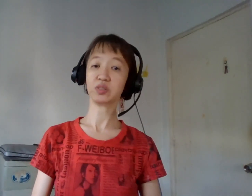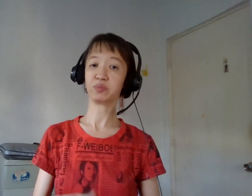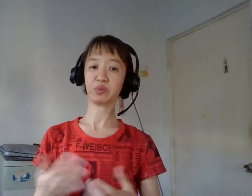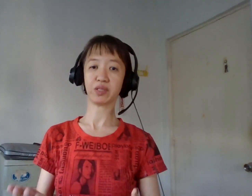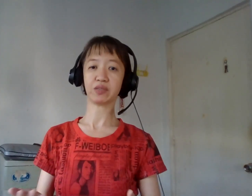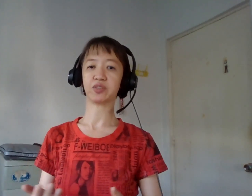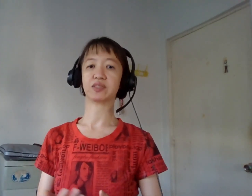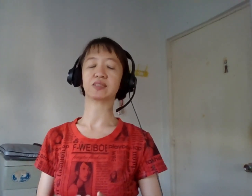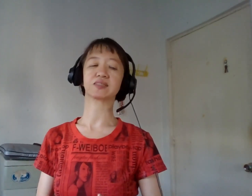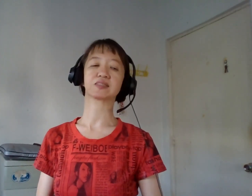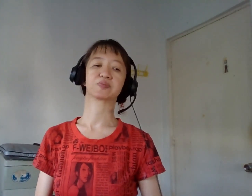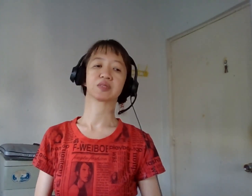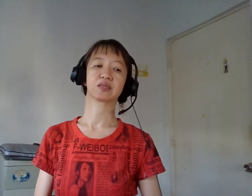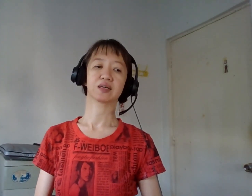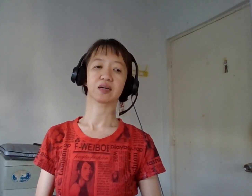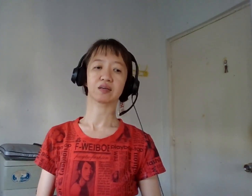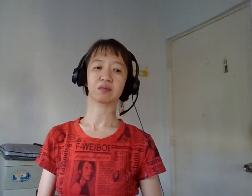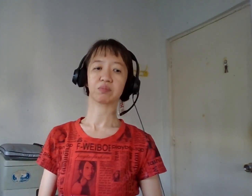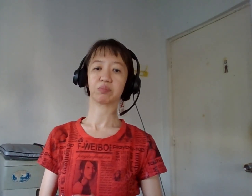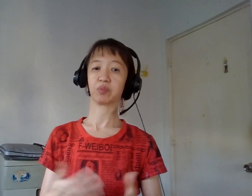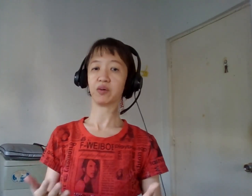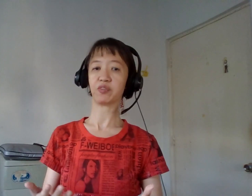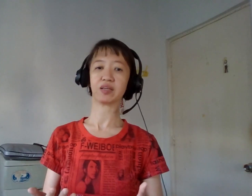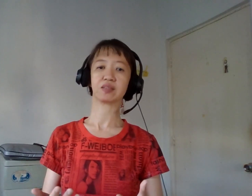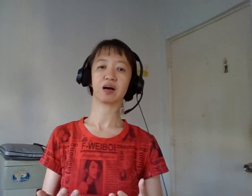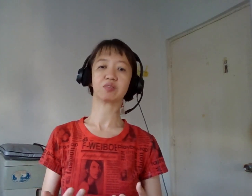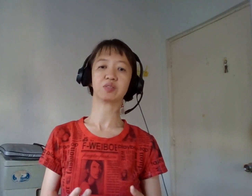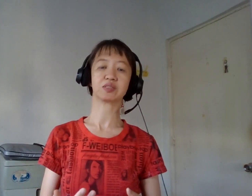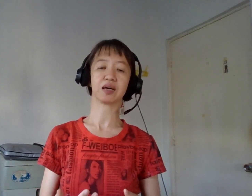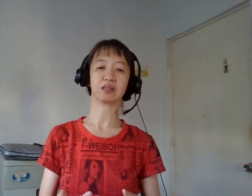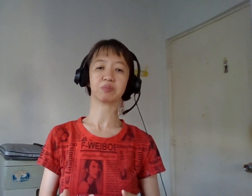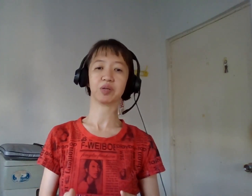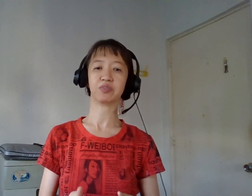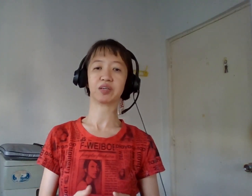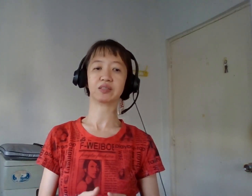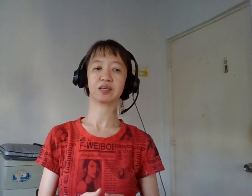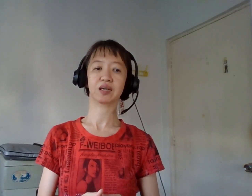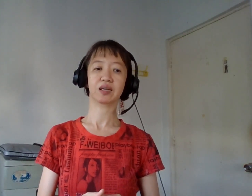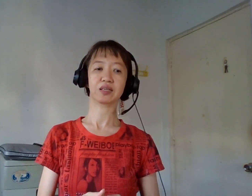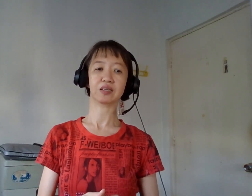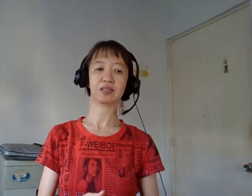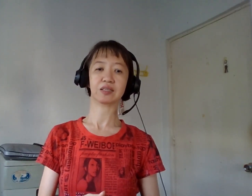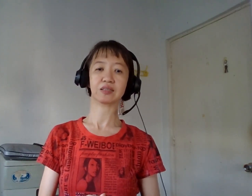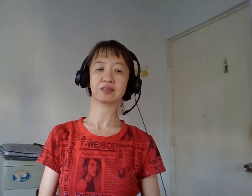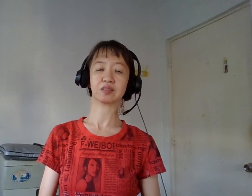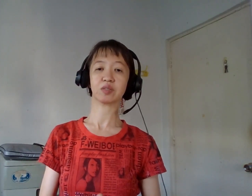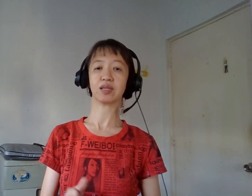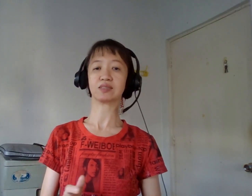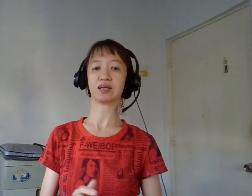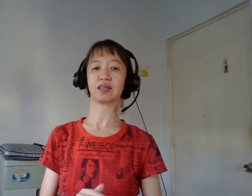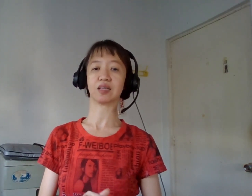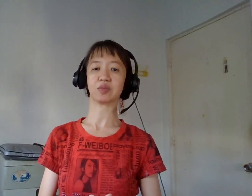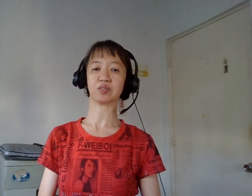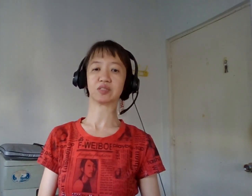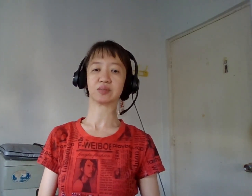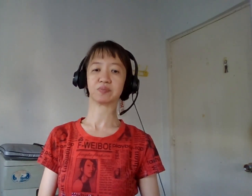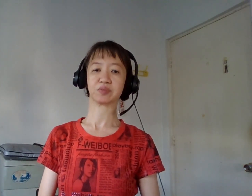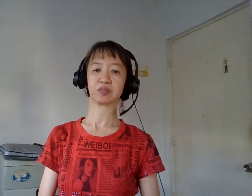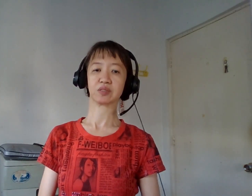you've been waiting for this. Boyfriend. How do you sign boyfriend? in Korean Sign Language.